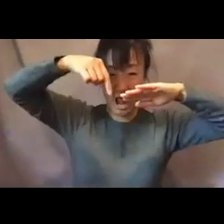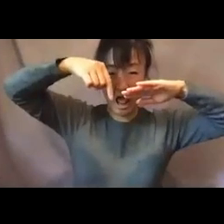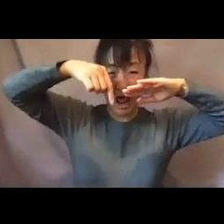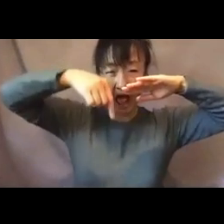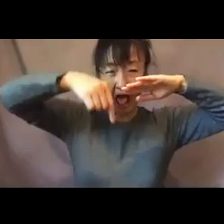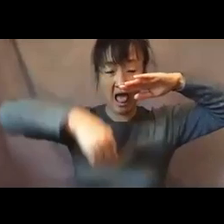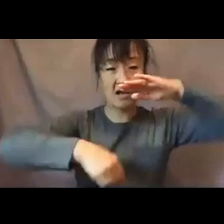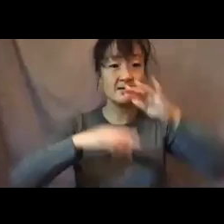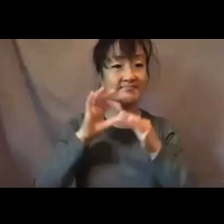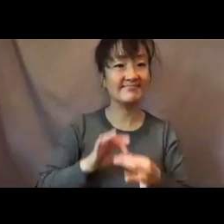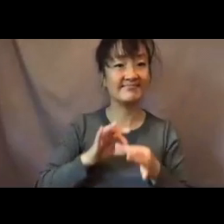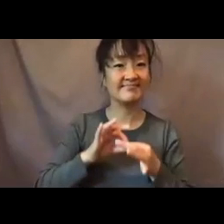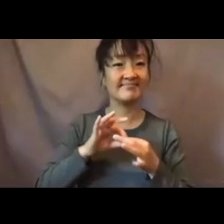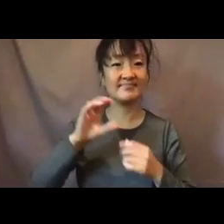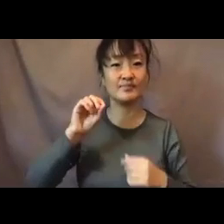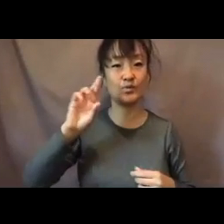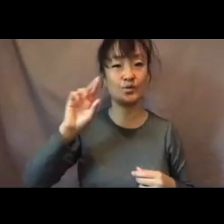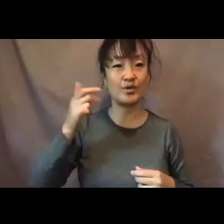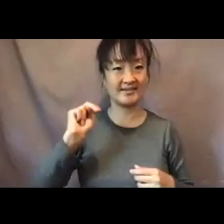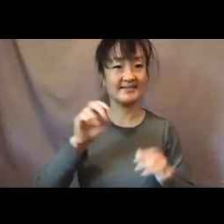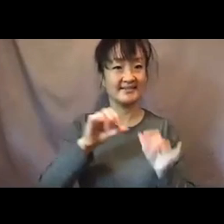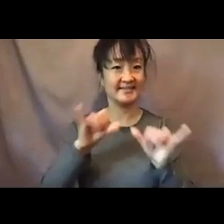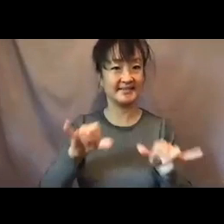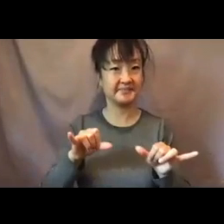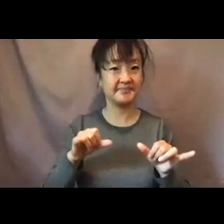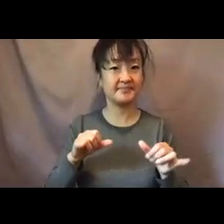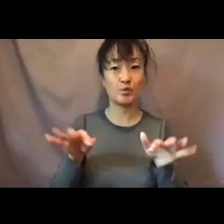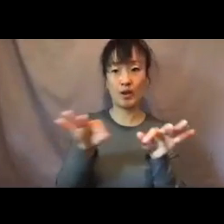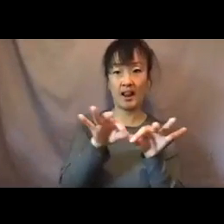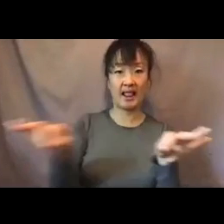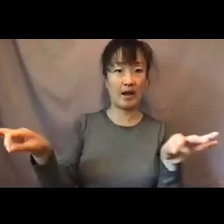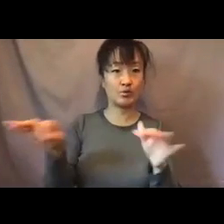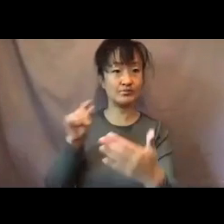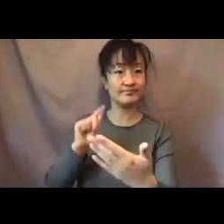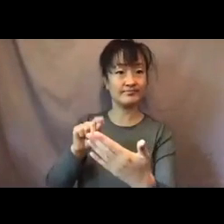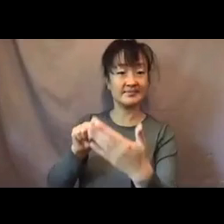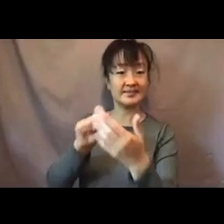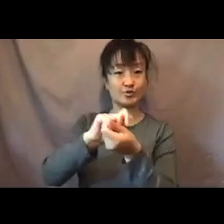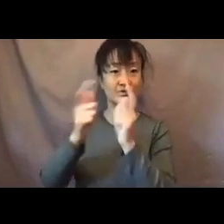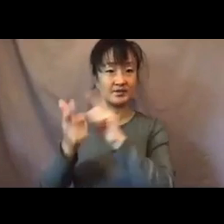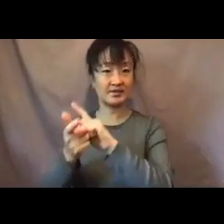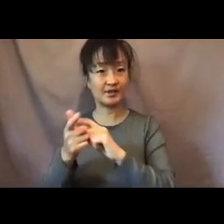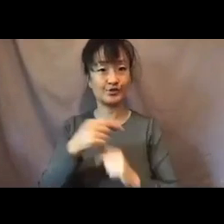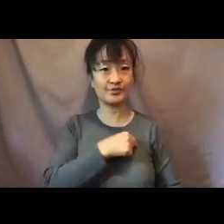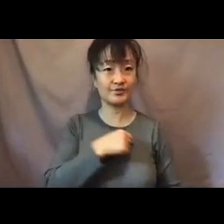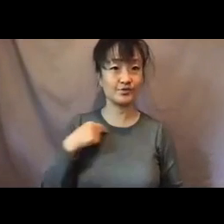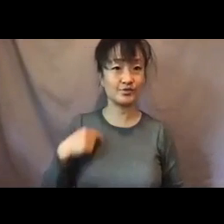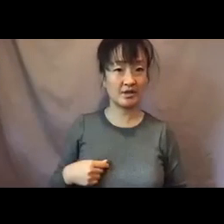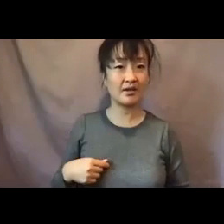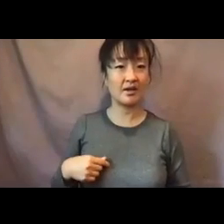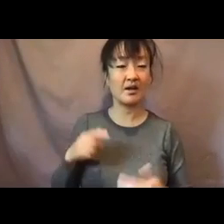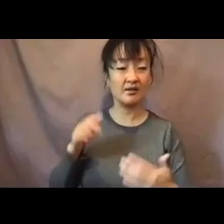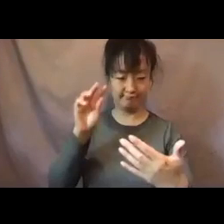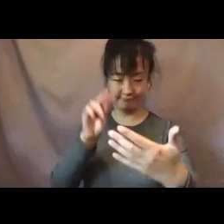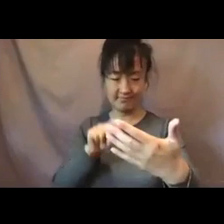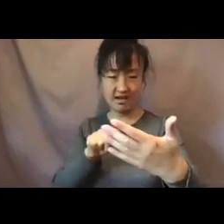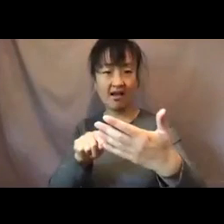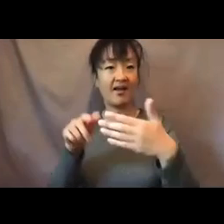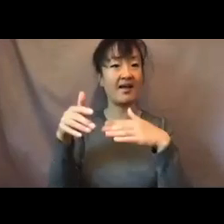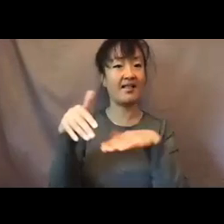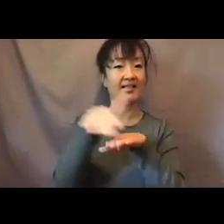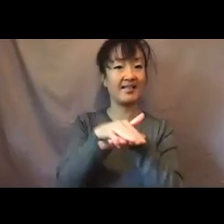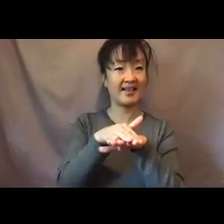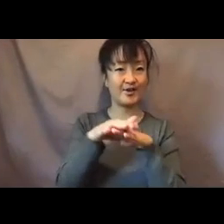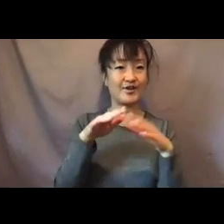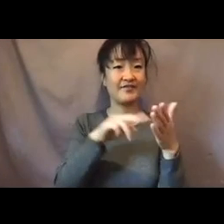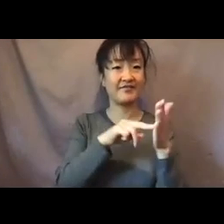organ systems, right? So even the language and the translation of the Chinese gives us another layer of meaning that we